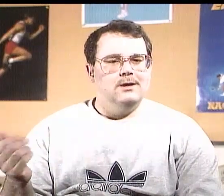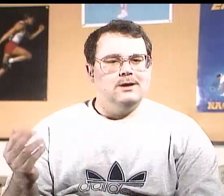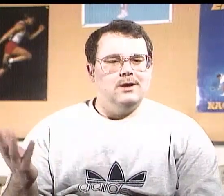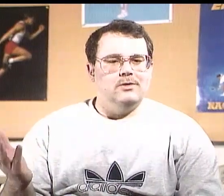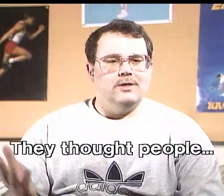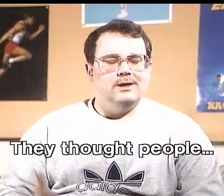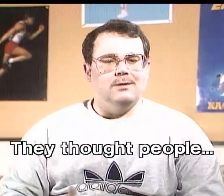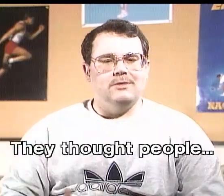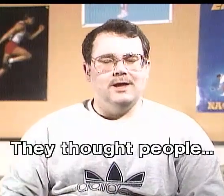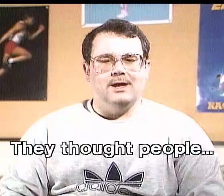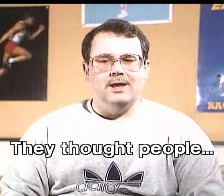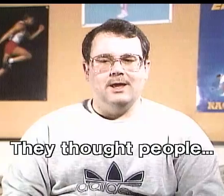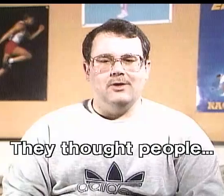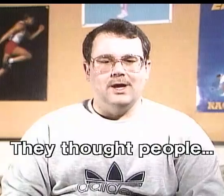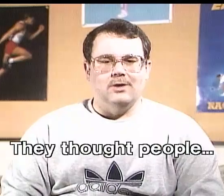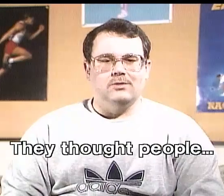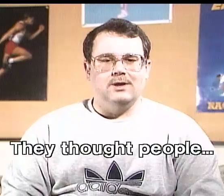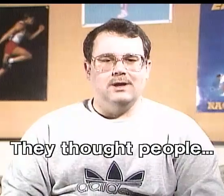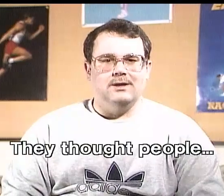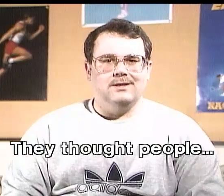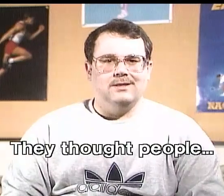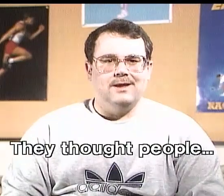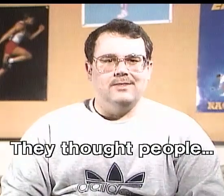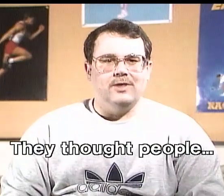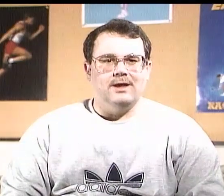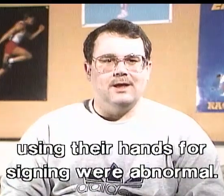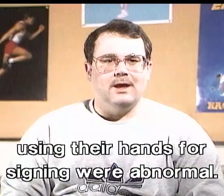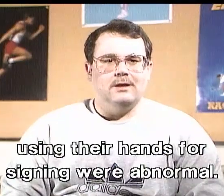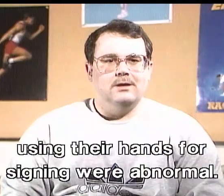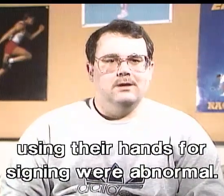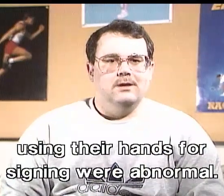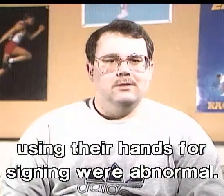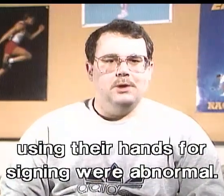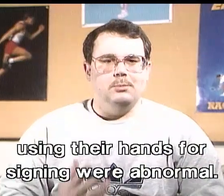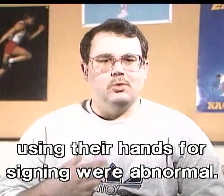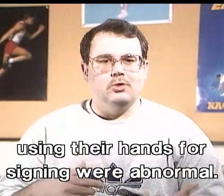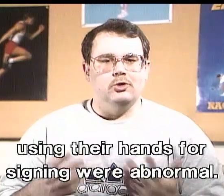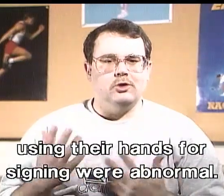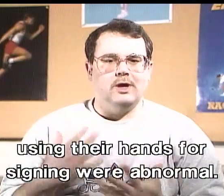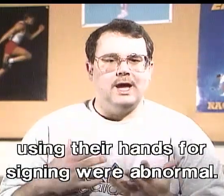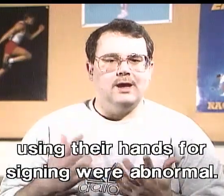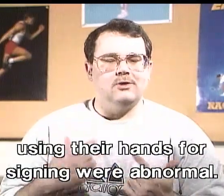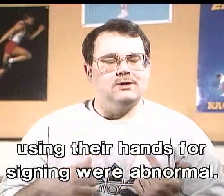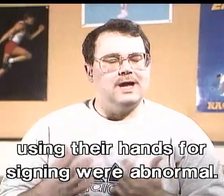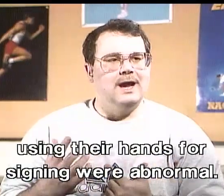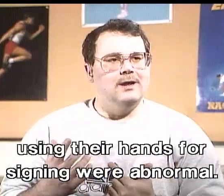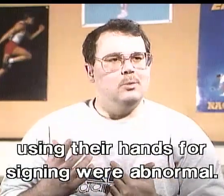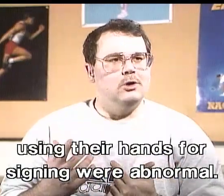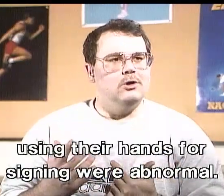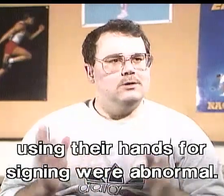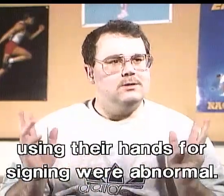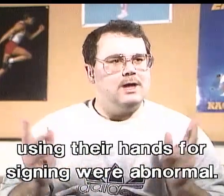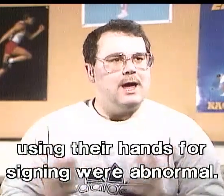Now, the things I'm thinking here now, they think that people using their hands or signing were